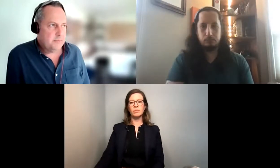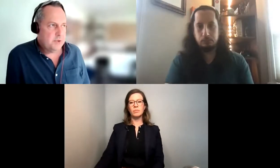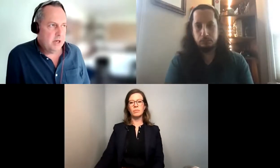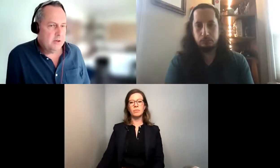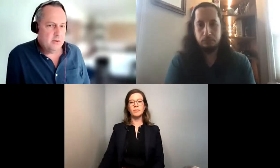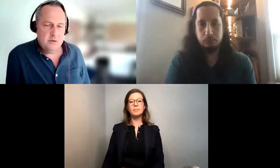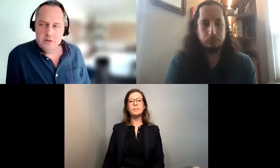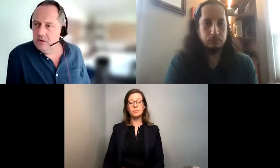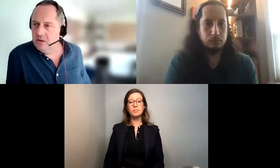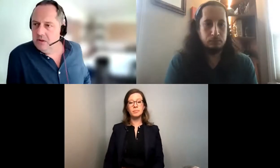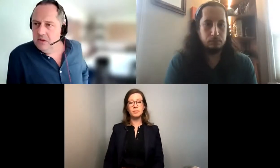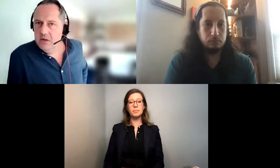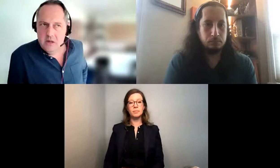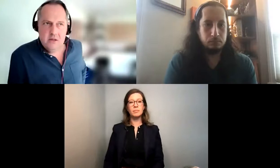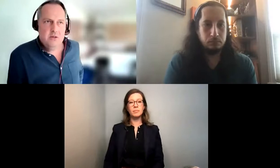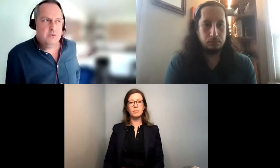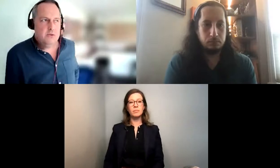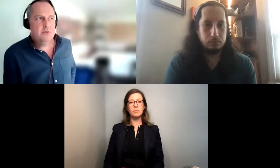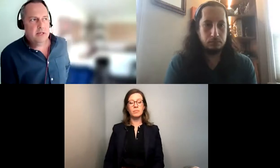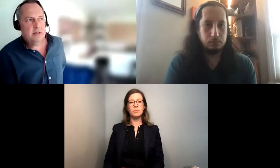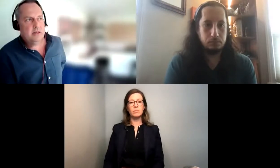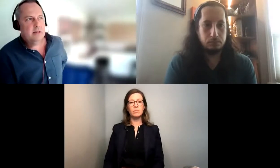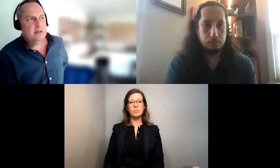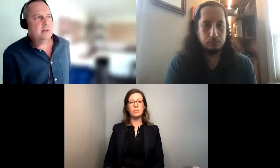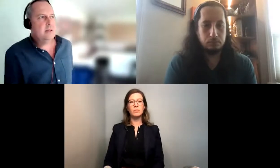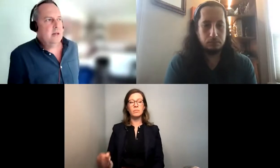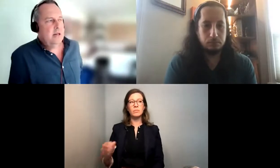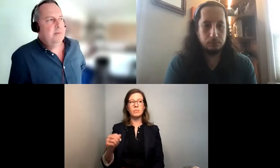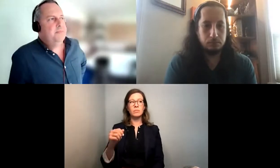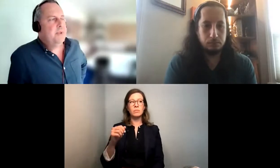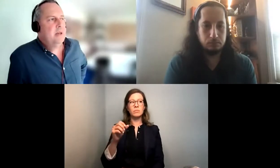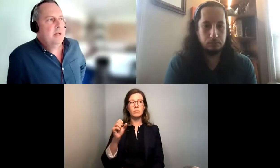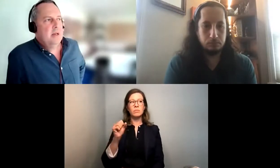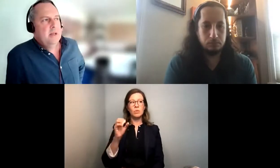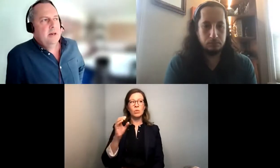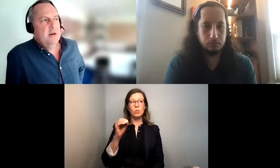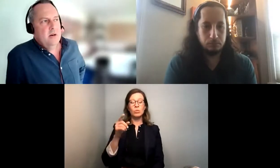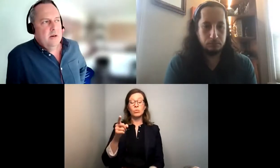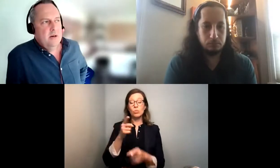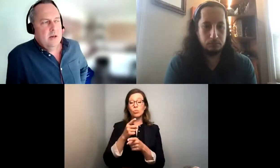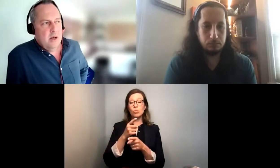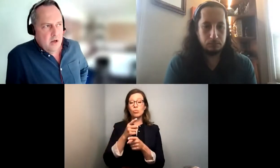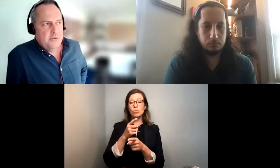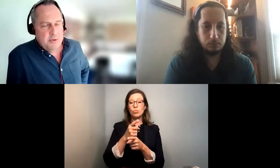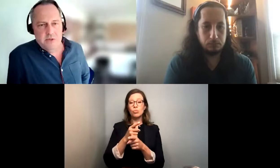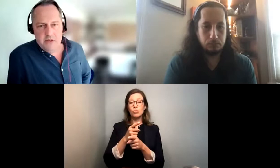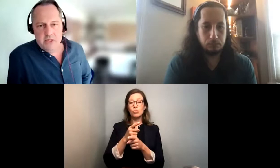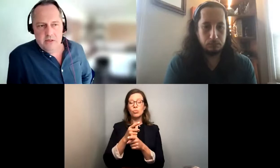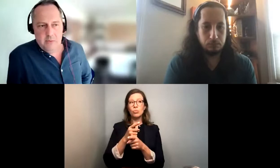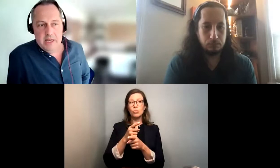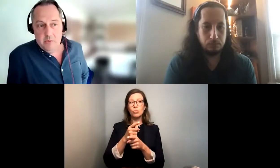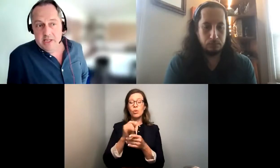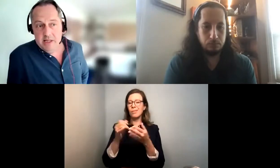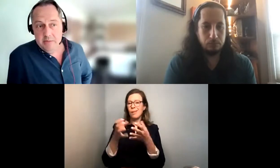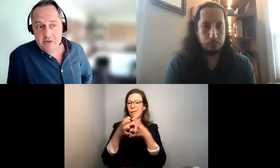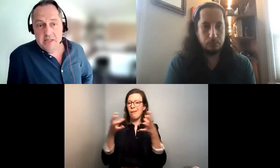Okay, so you're right that that a lot of computer vision,